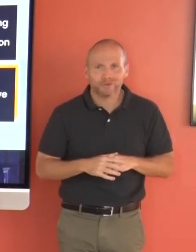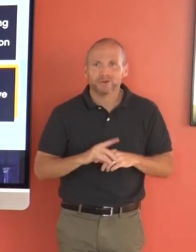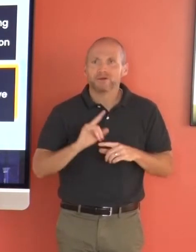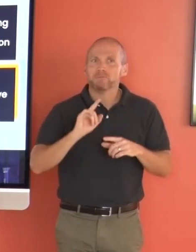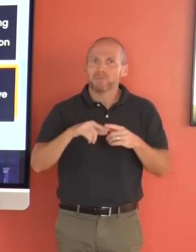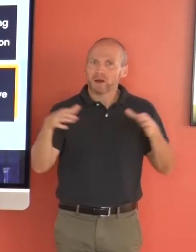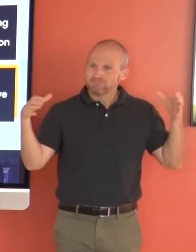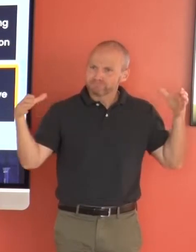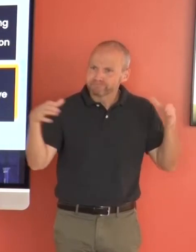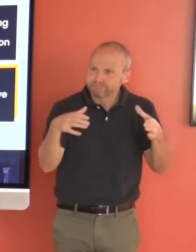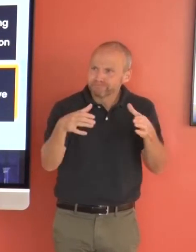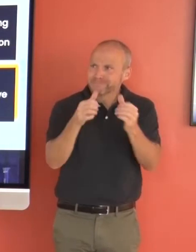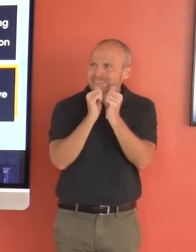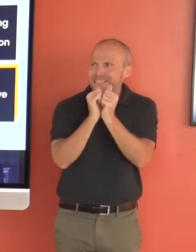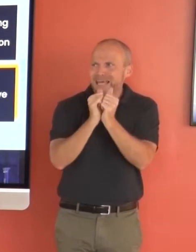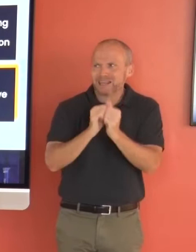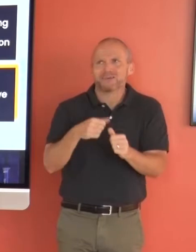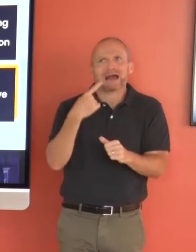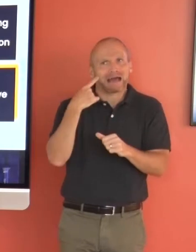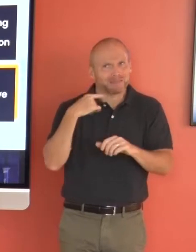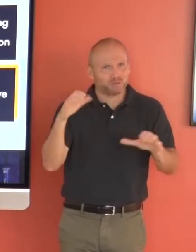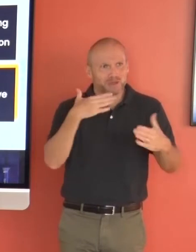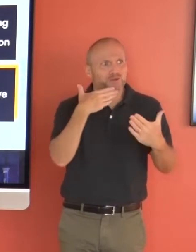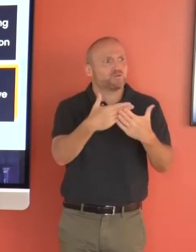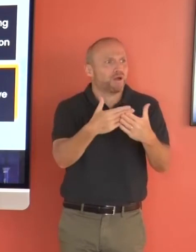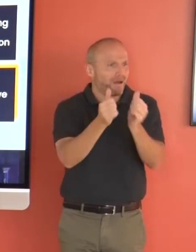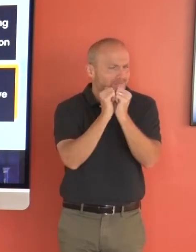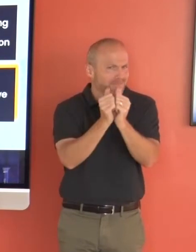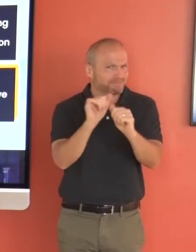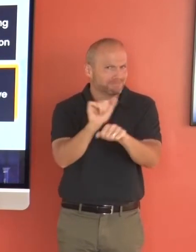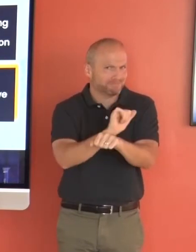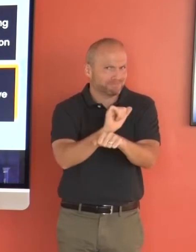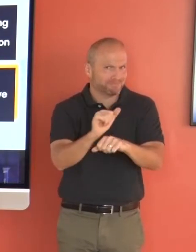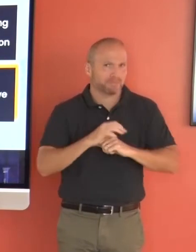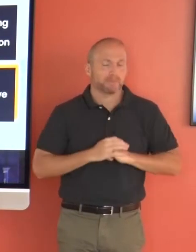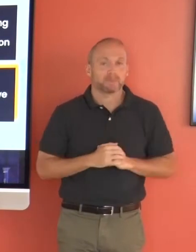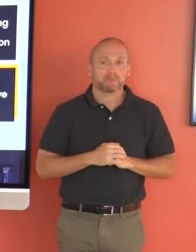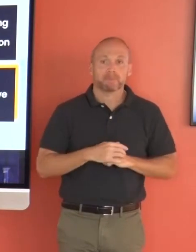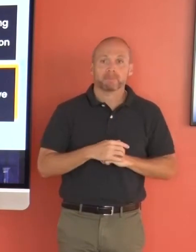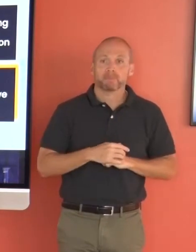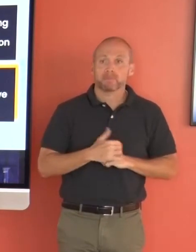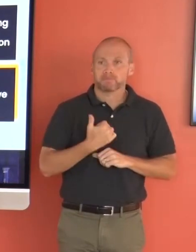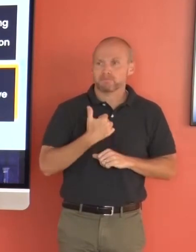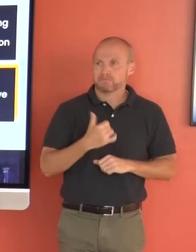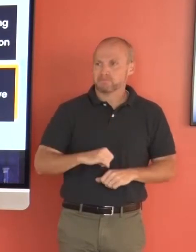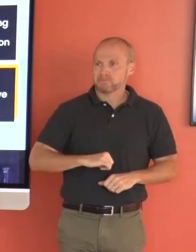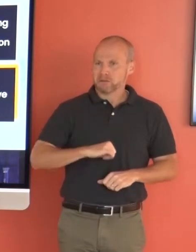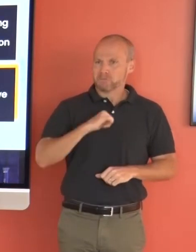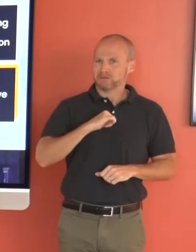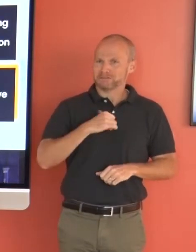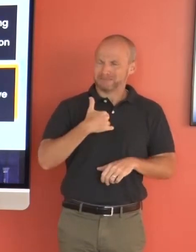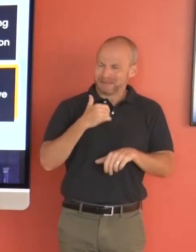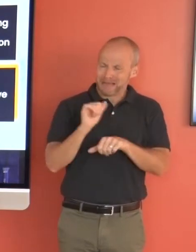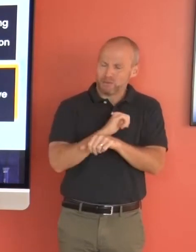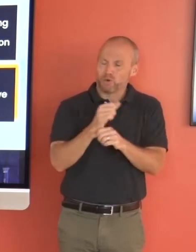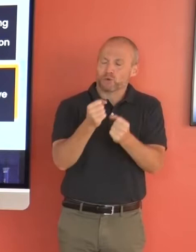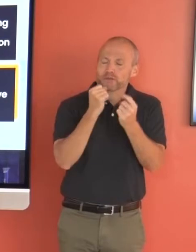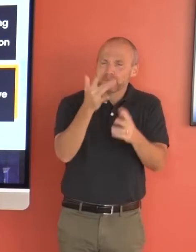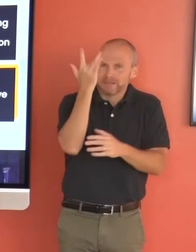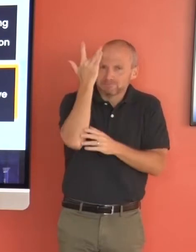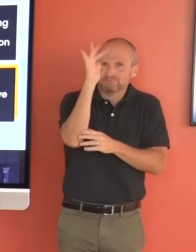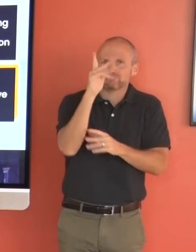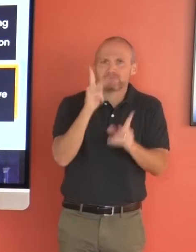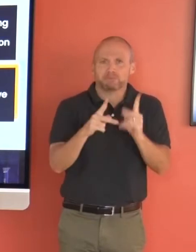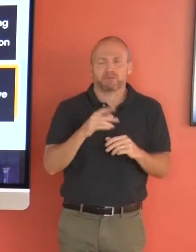all of us, I think we can do pretty well together. I'm proud to say that I work with a lot of intelligent people.